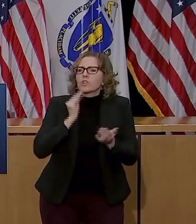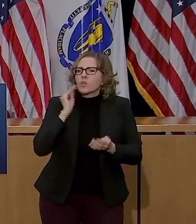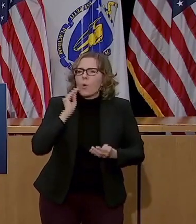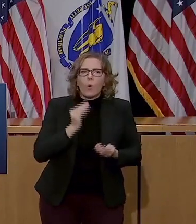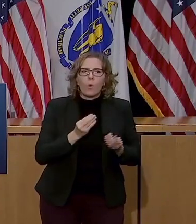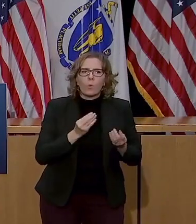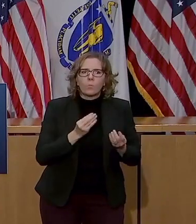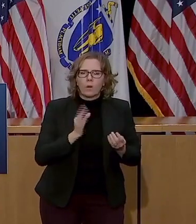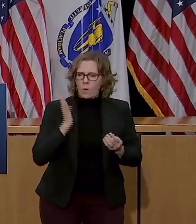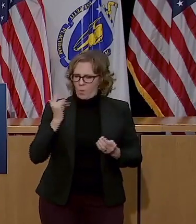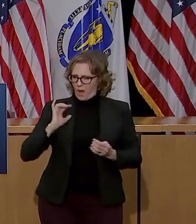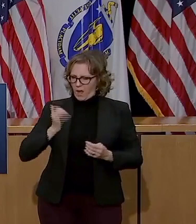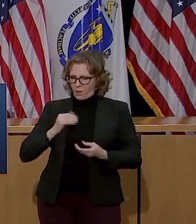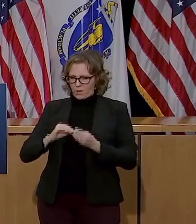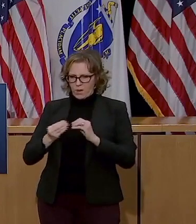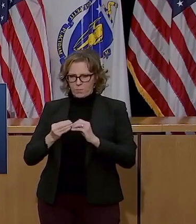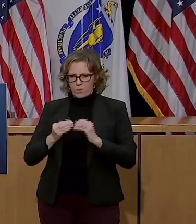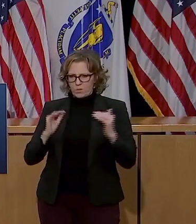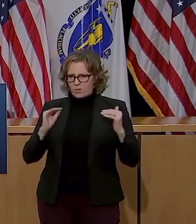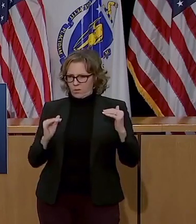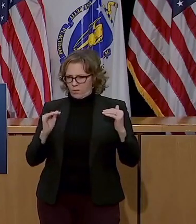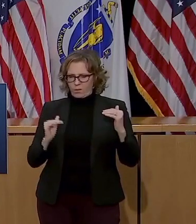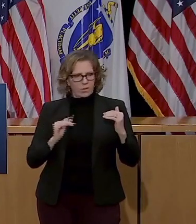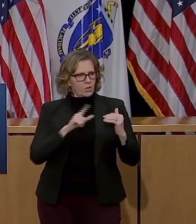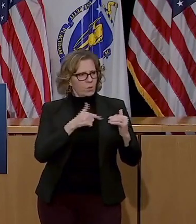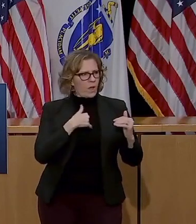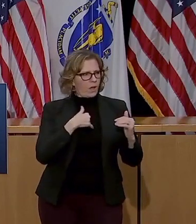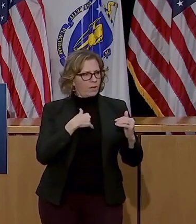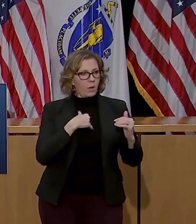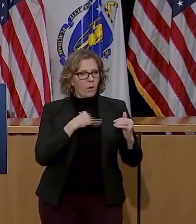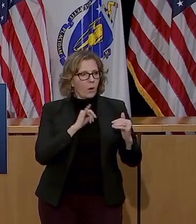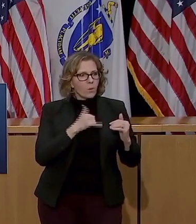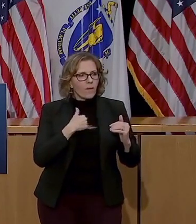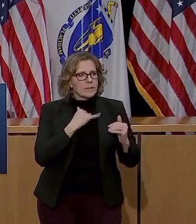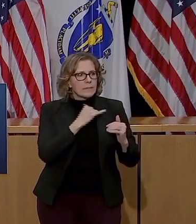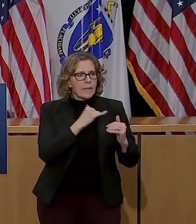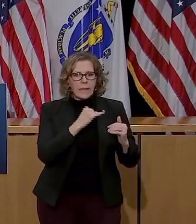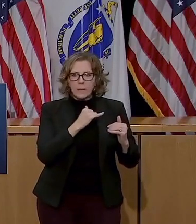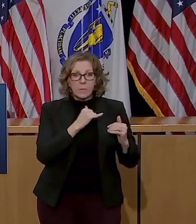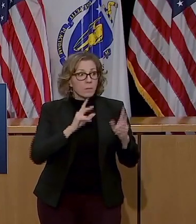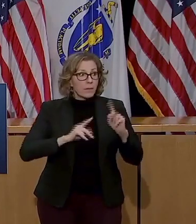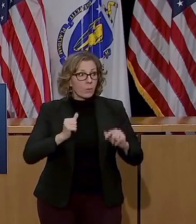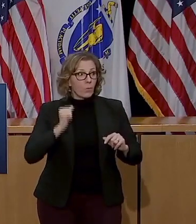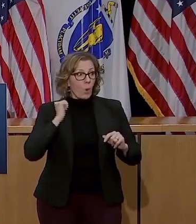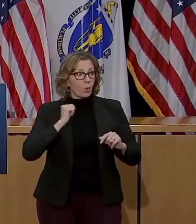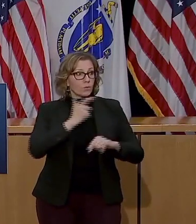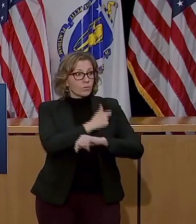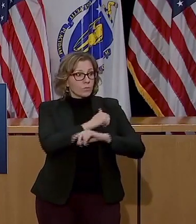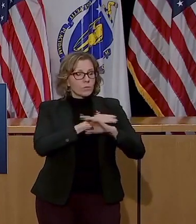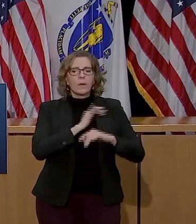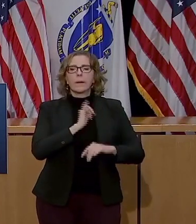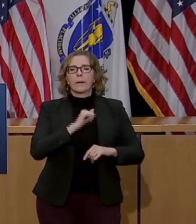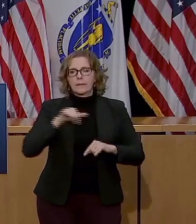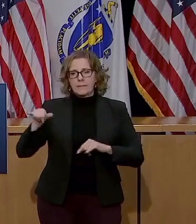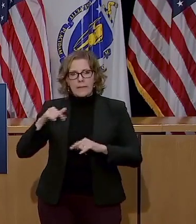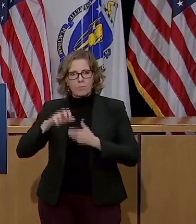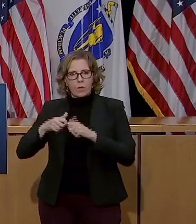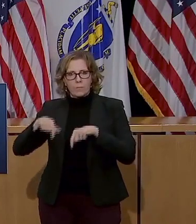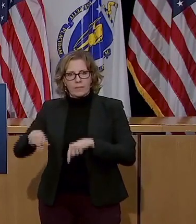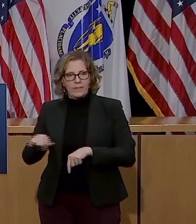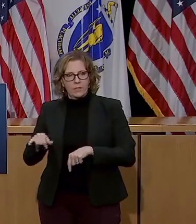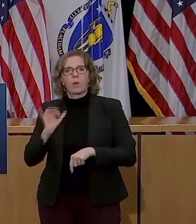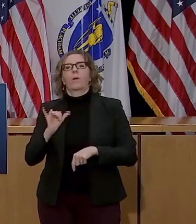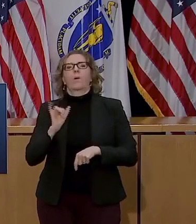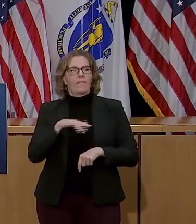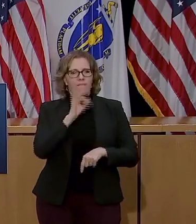was looking at our data and I was looking at their data and seeing they were having some of the same issues with getting shots in arms that we were, and discovered that